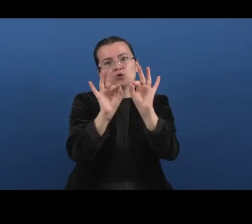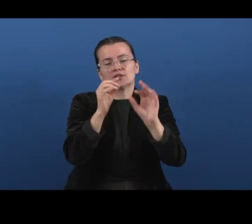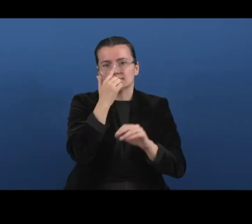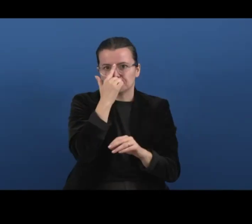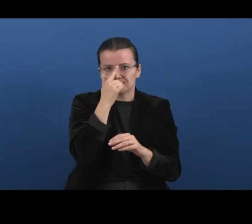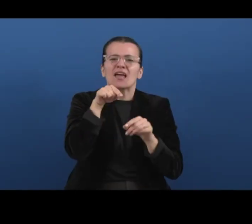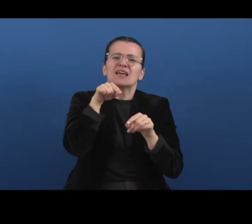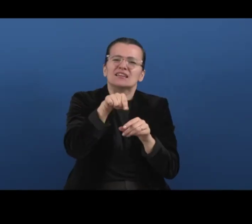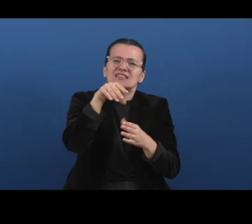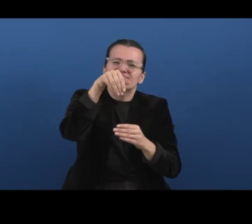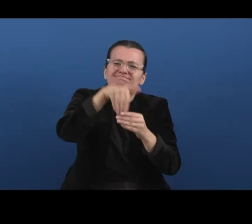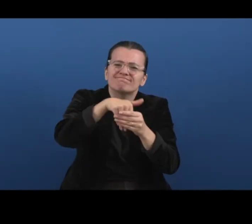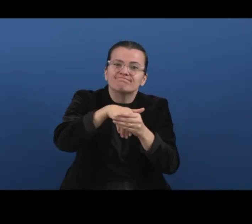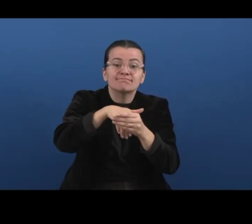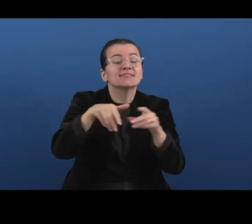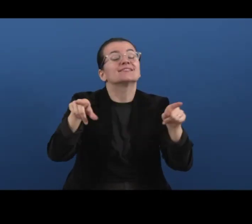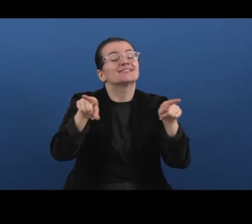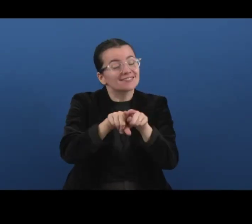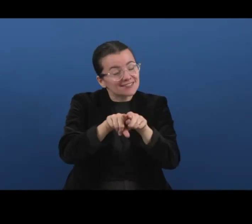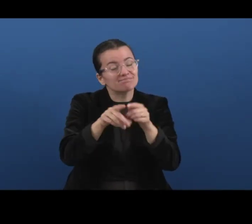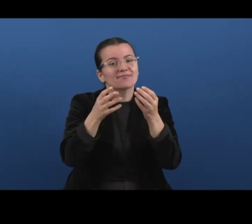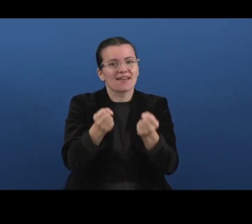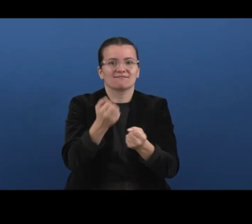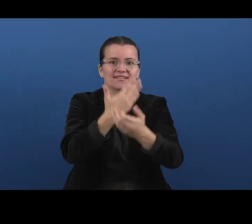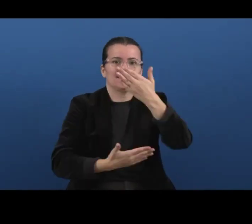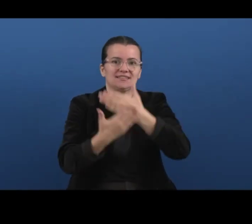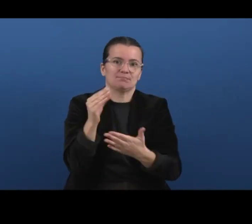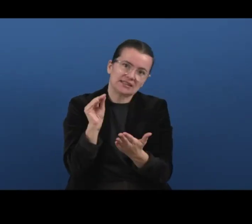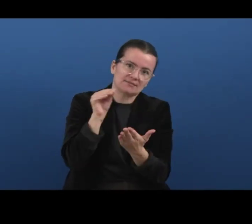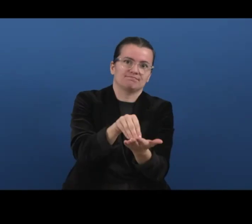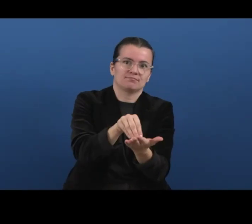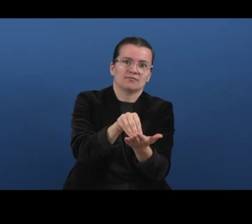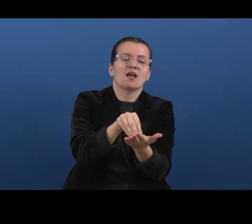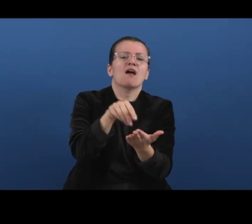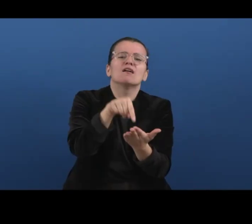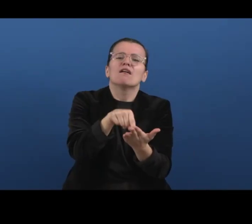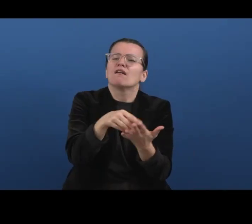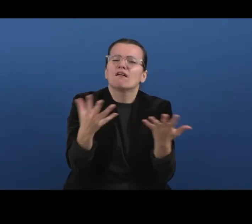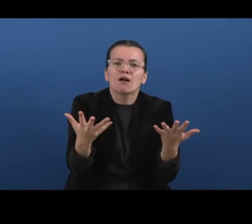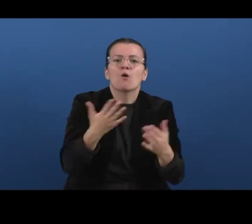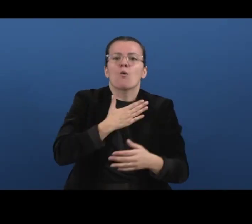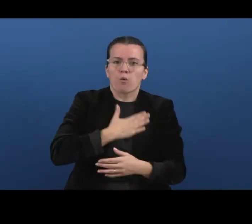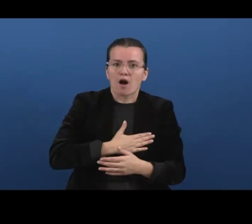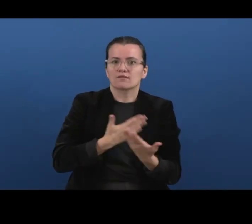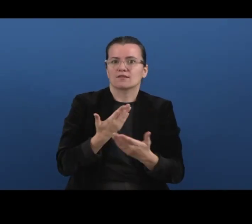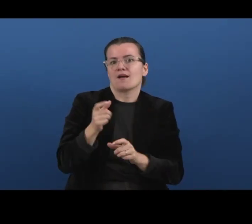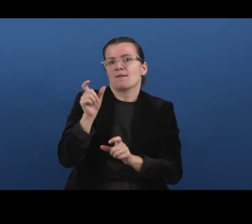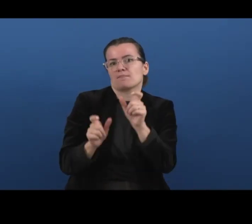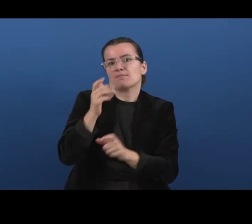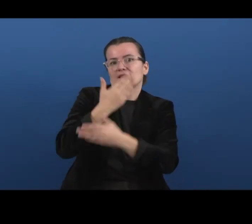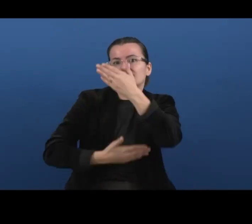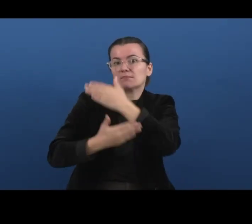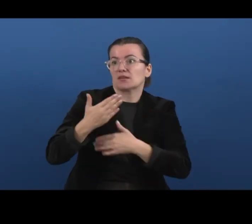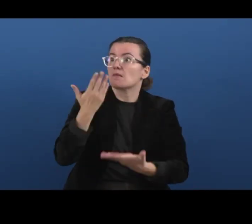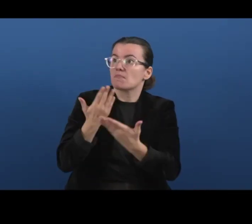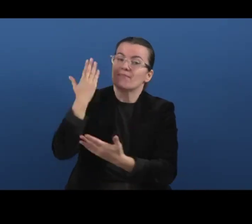of persons with disabilities, also with the aim to promote autonomy for persons with disabilities who receive care. And I think